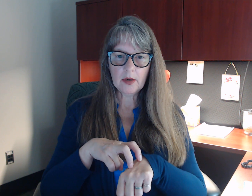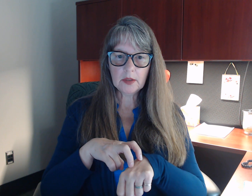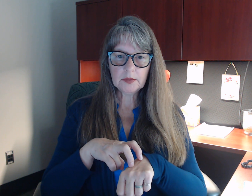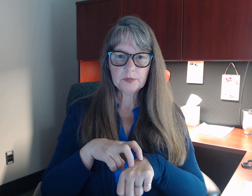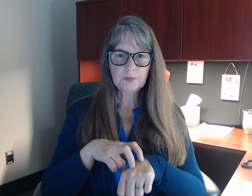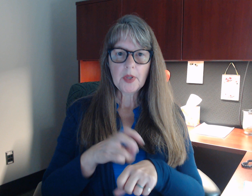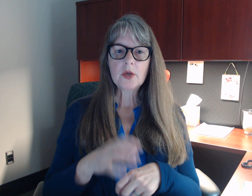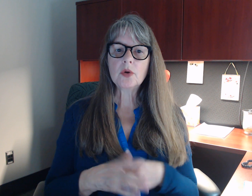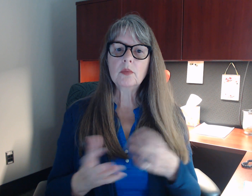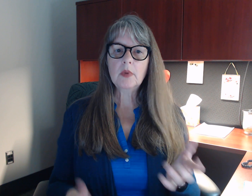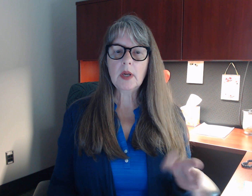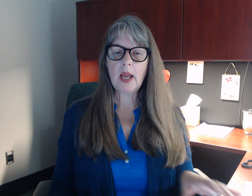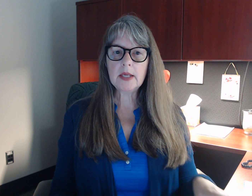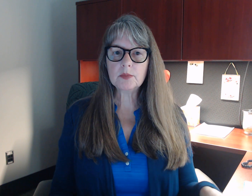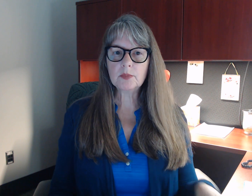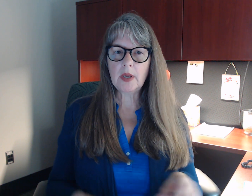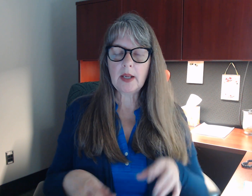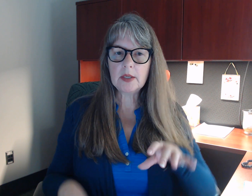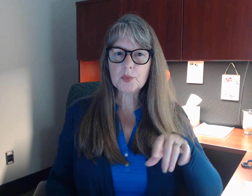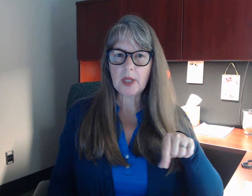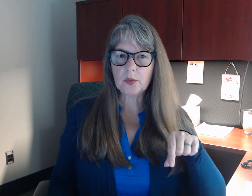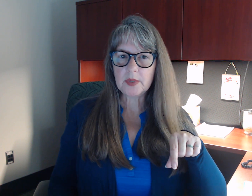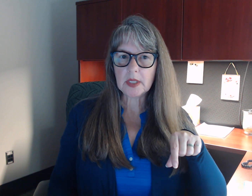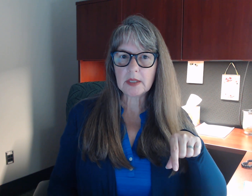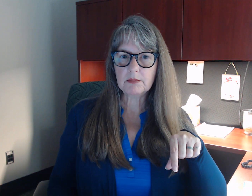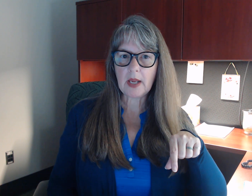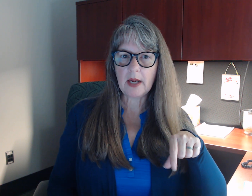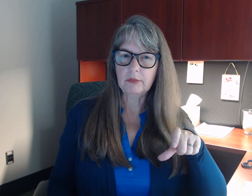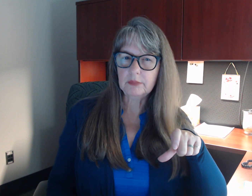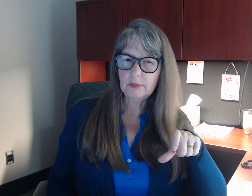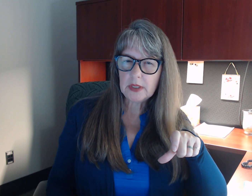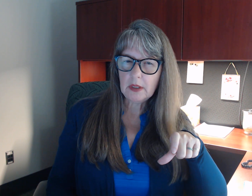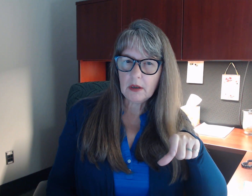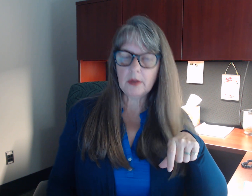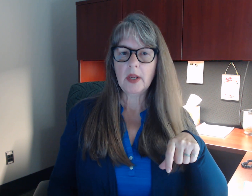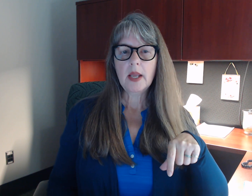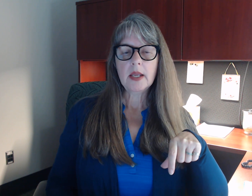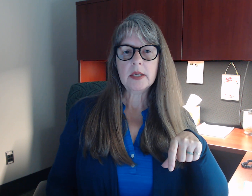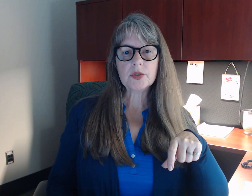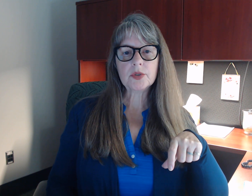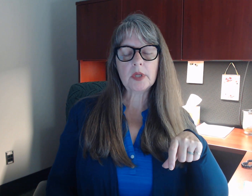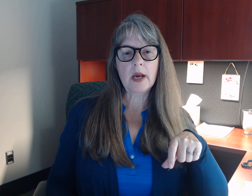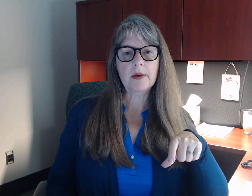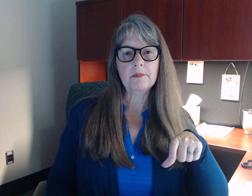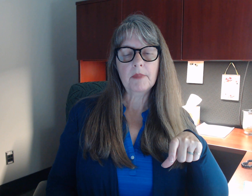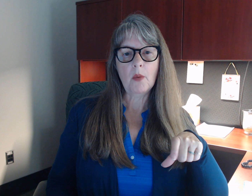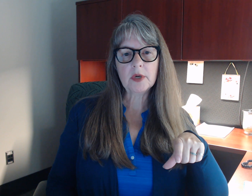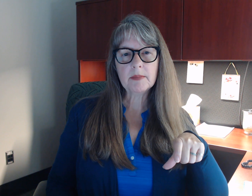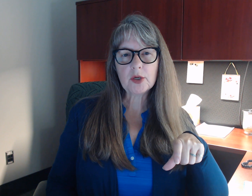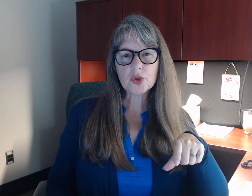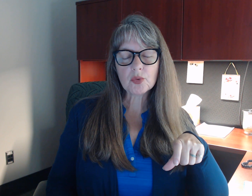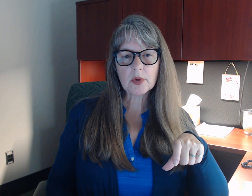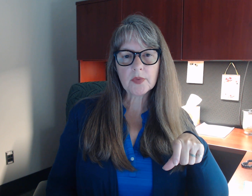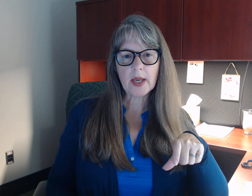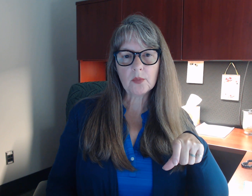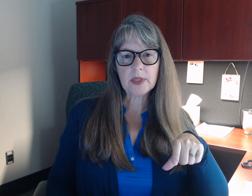Ireland. So I guess the reason we did the hard is I wanted to make sure that we